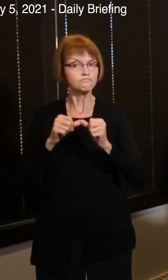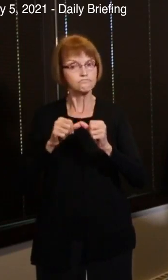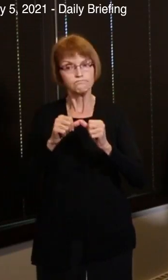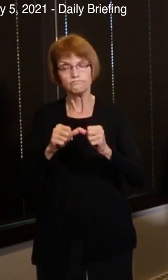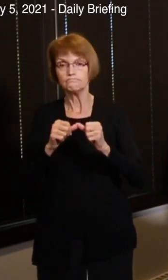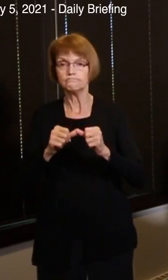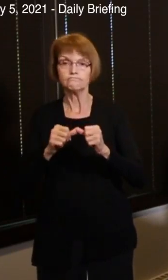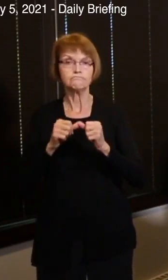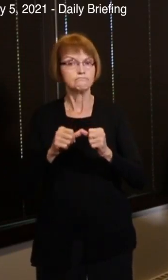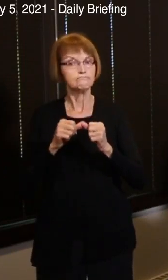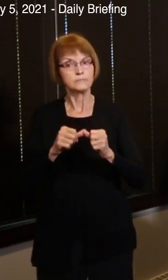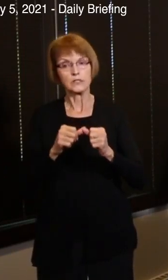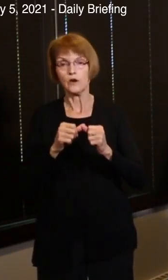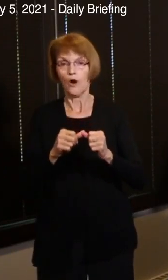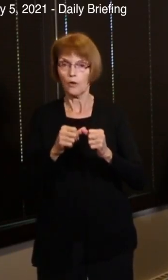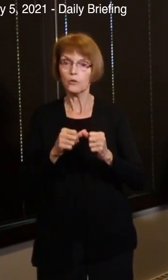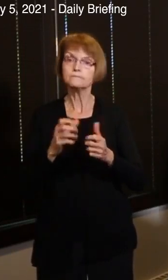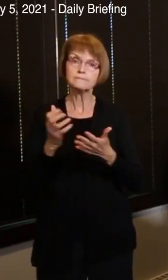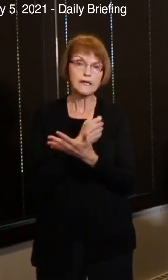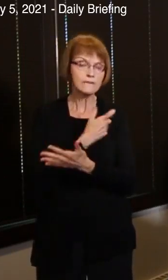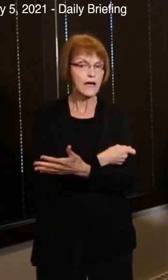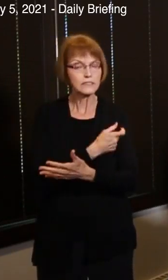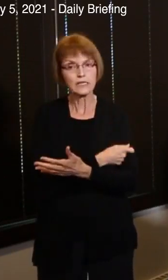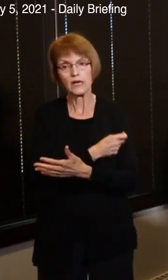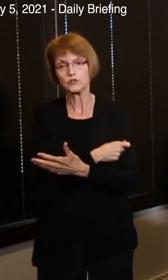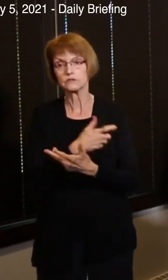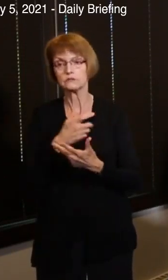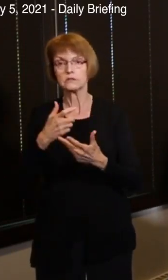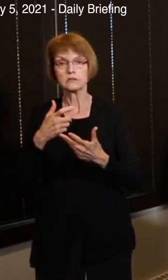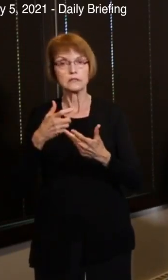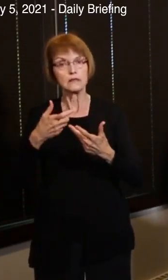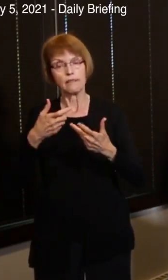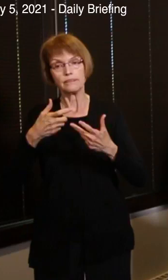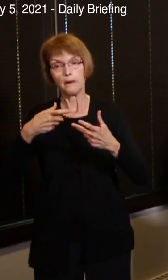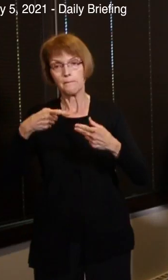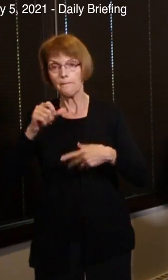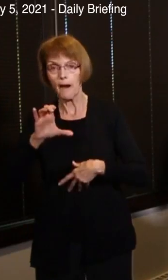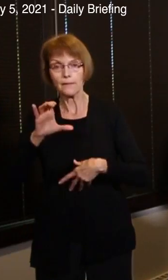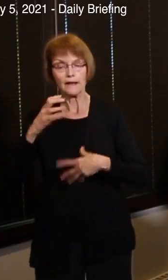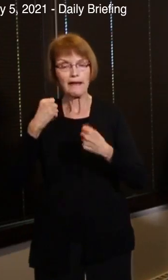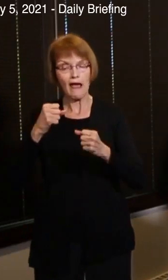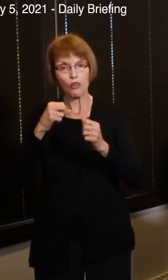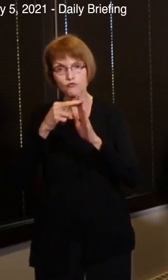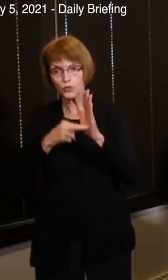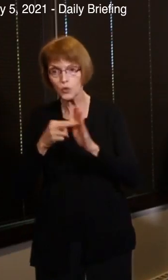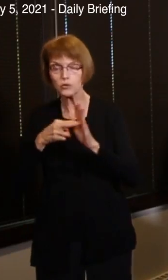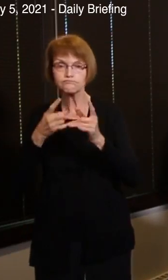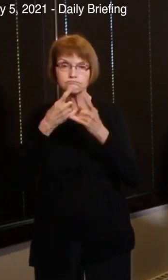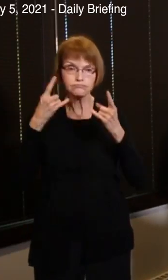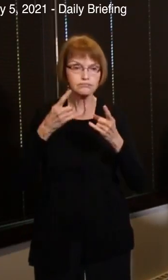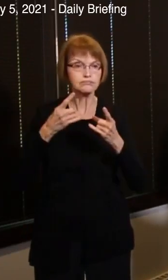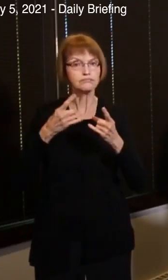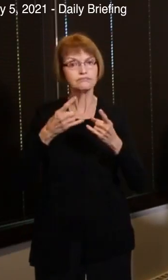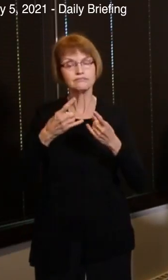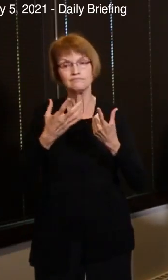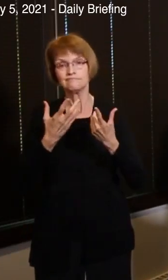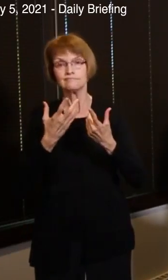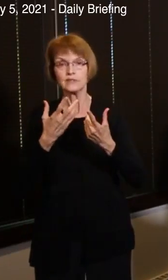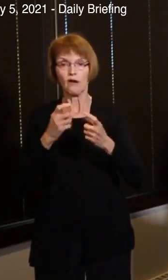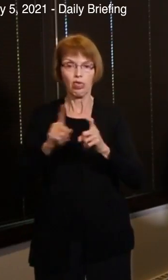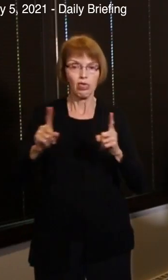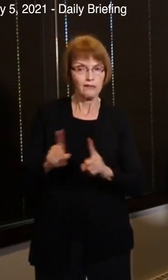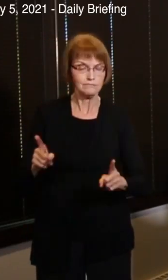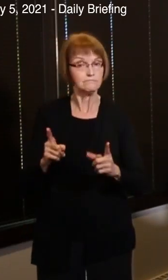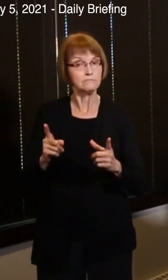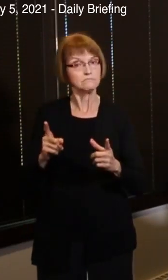those vaccination pace, keep up those public health measures so we can prevent spread and any new infections from occurring.